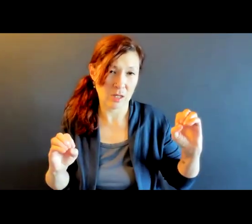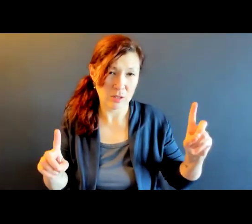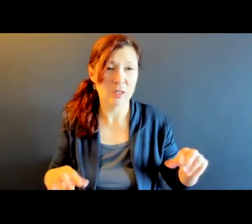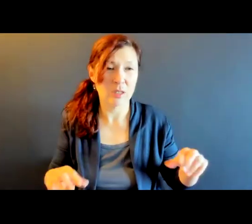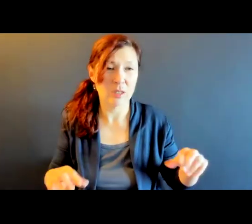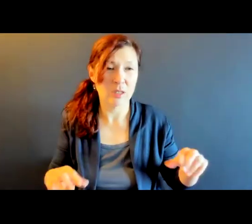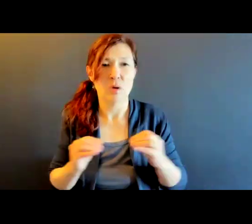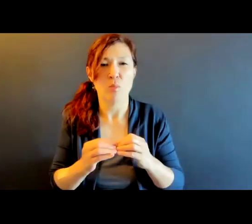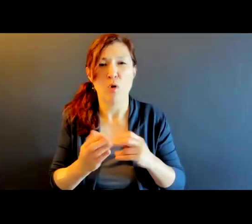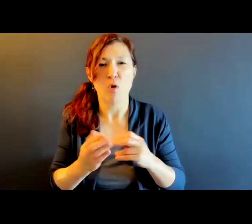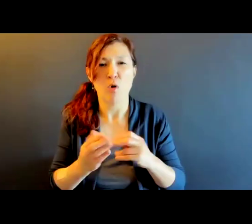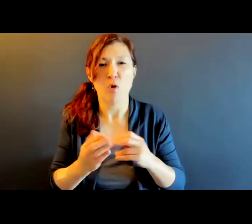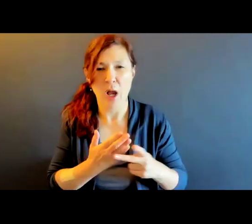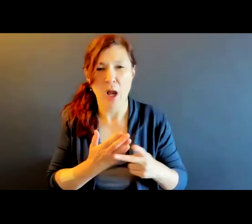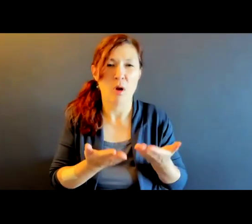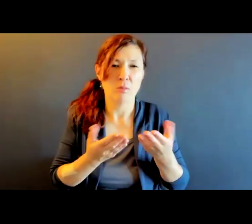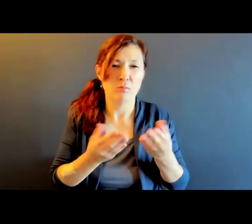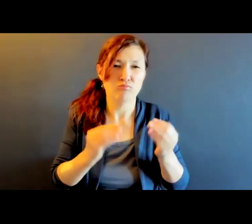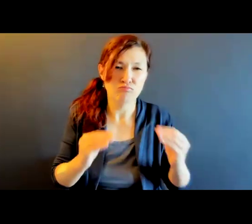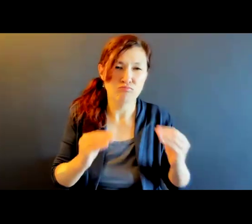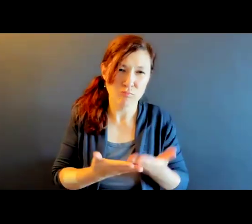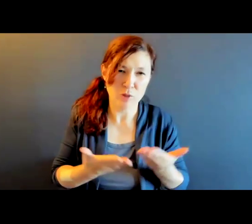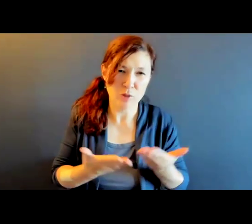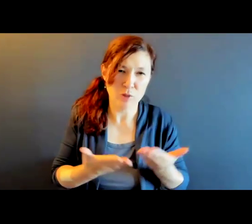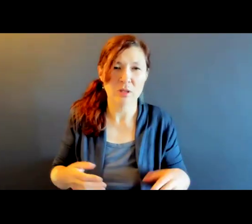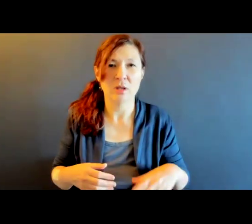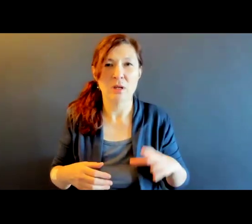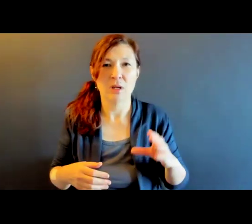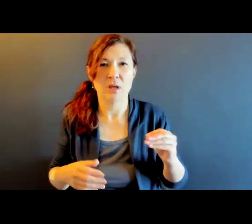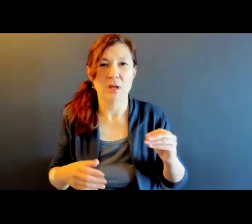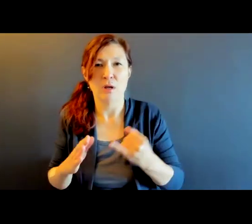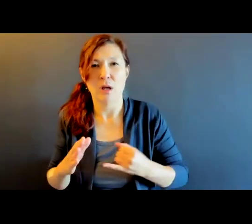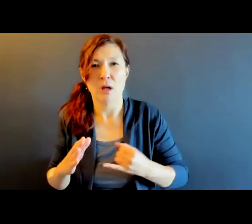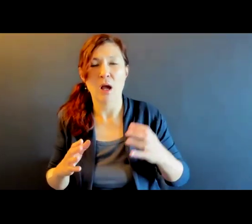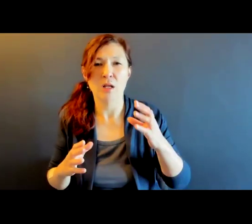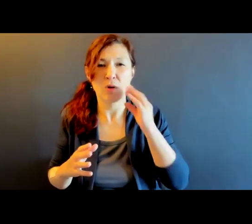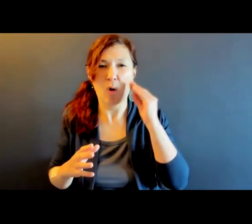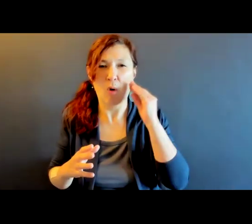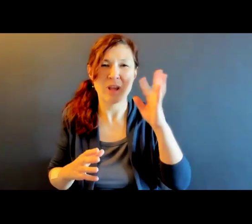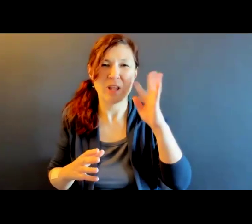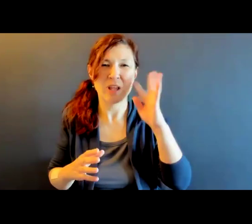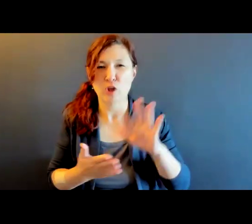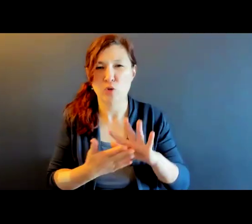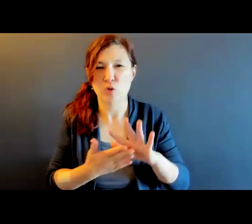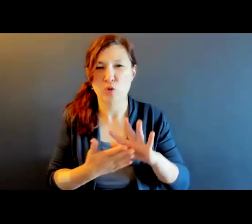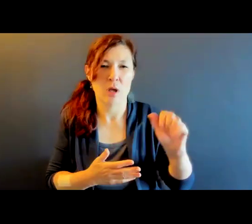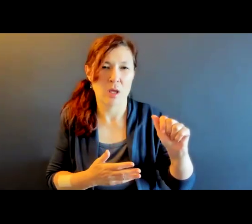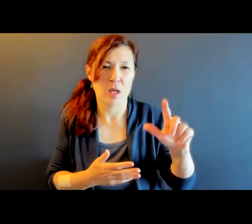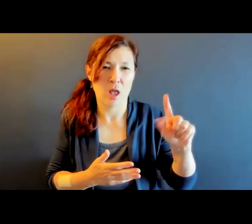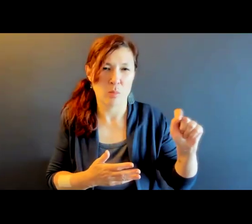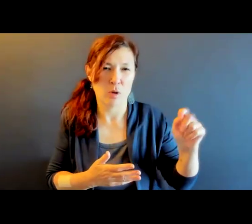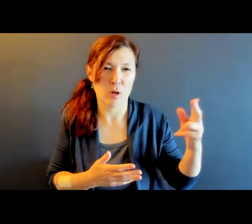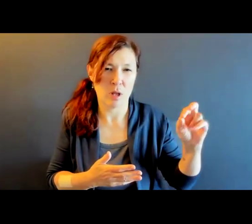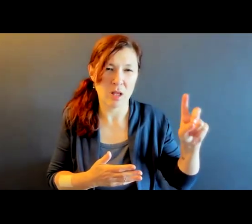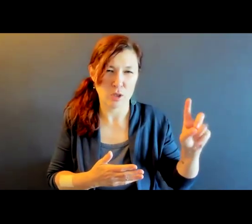programming, and arts at the Holmes Innovation School and Albert Holland School of Technology. The grants package also includes